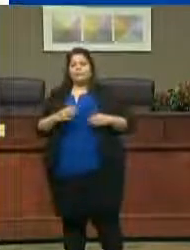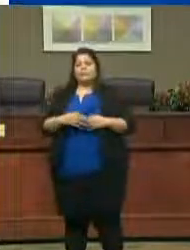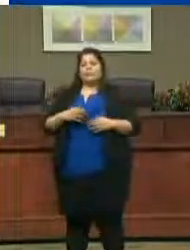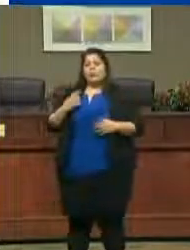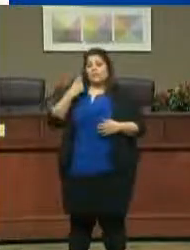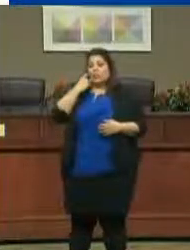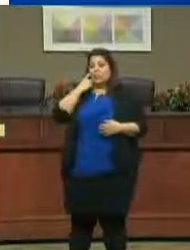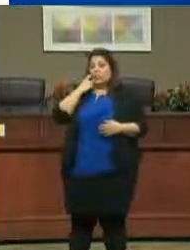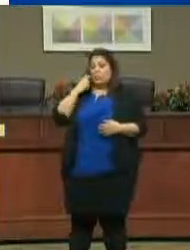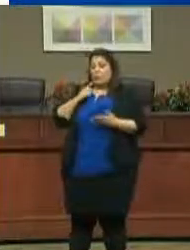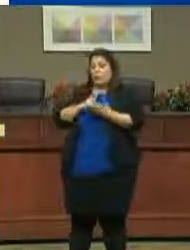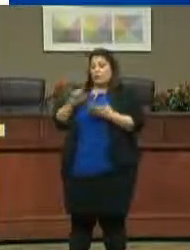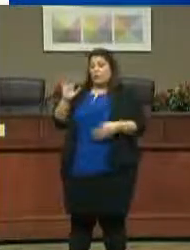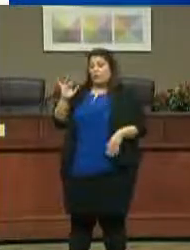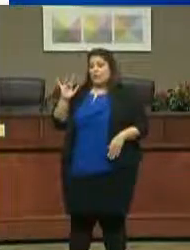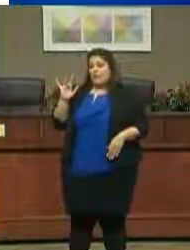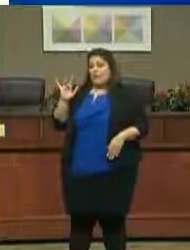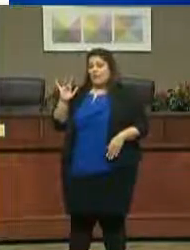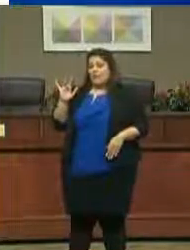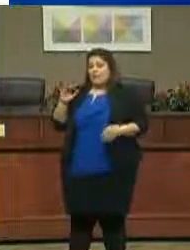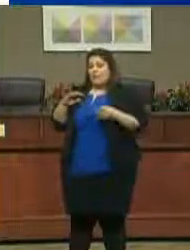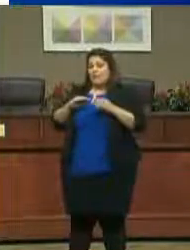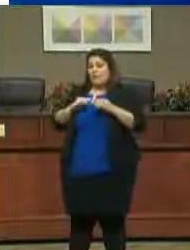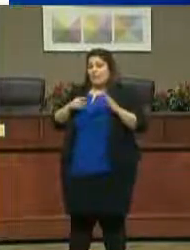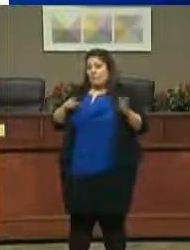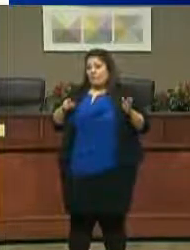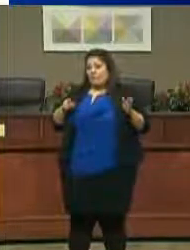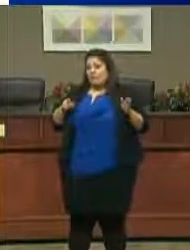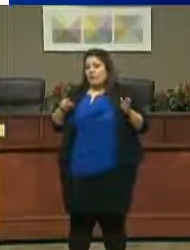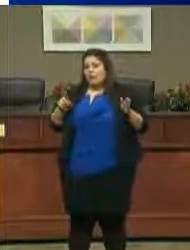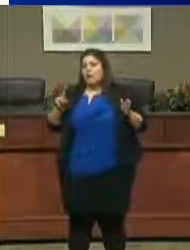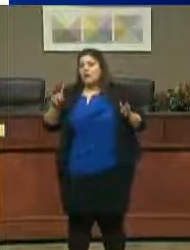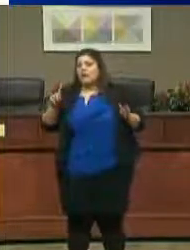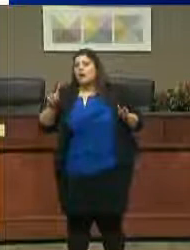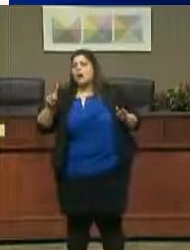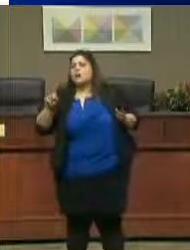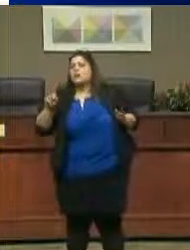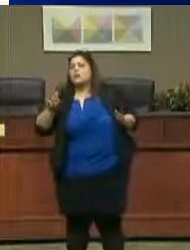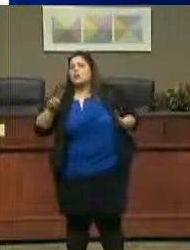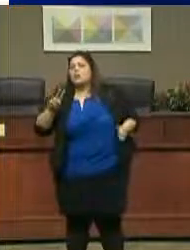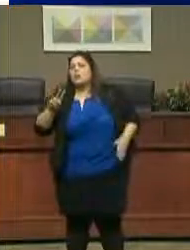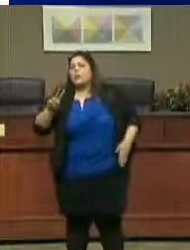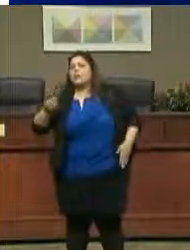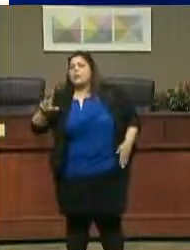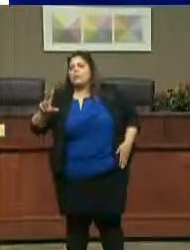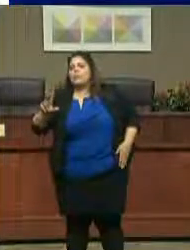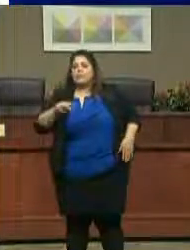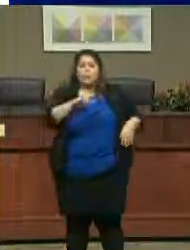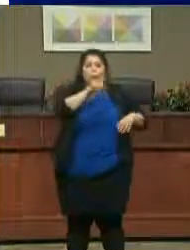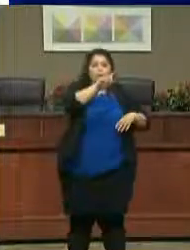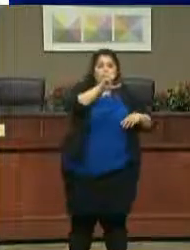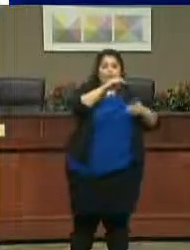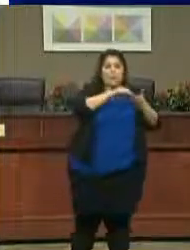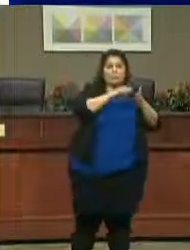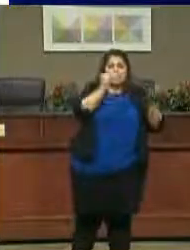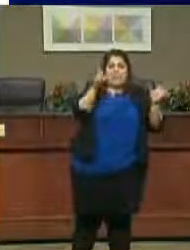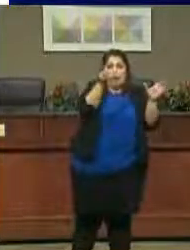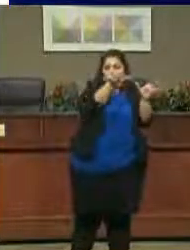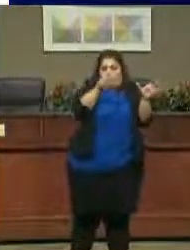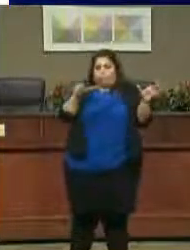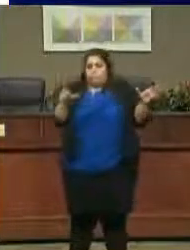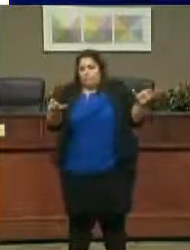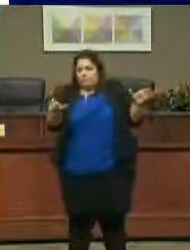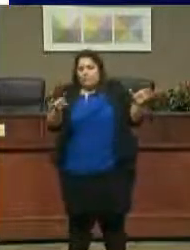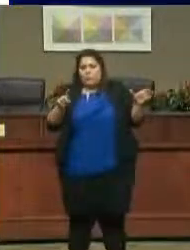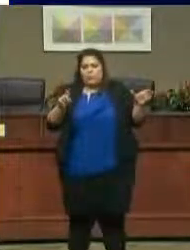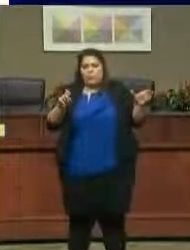week what we have finished, that number is almost 123 people per 100,000. That's